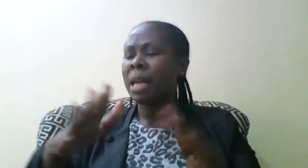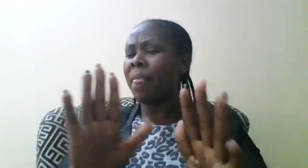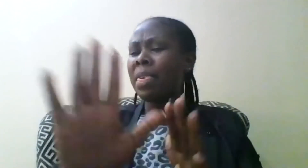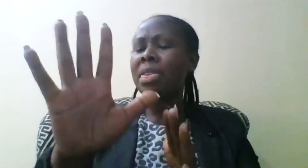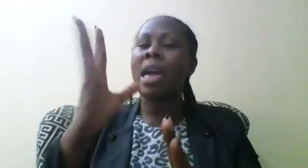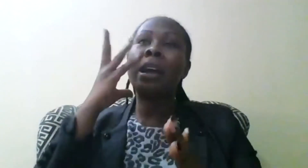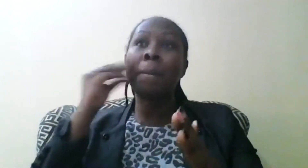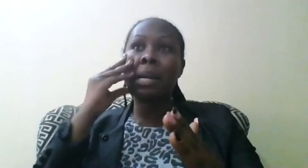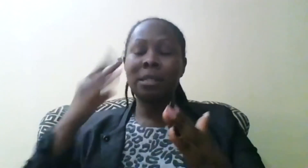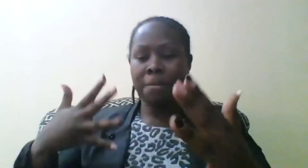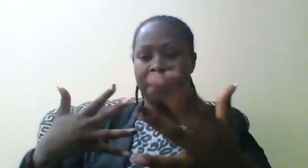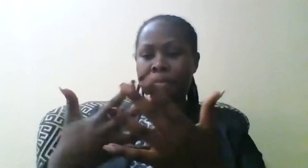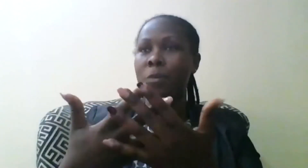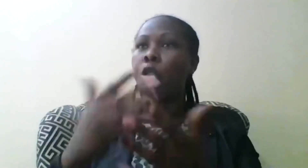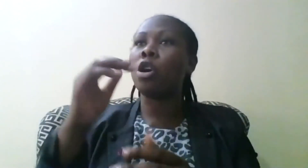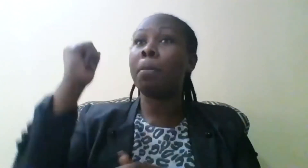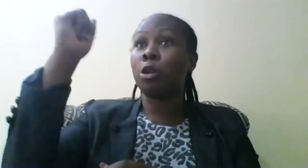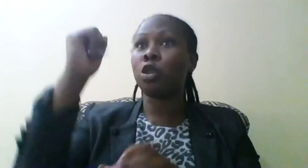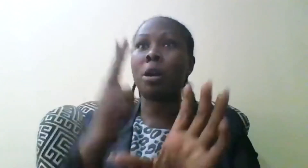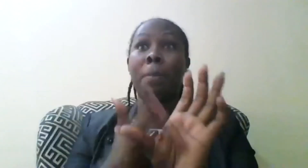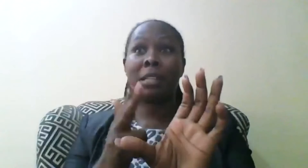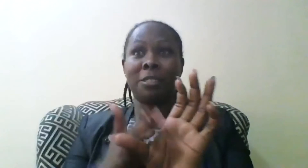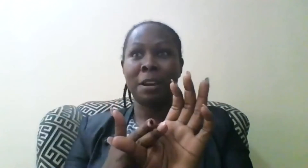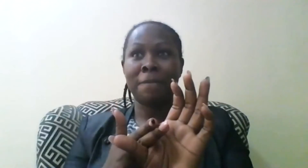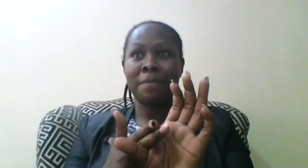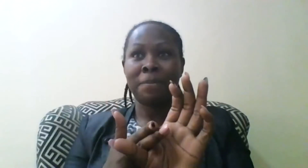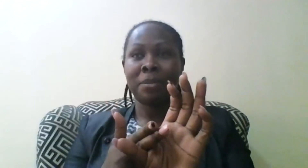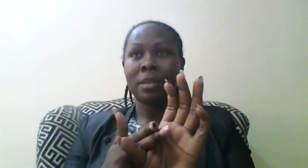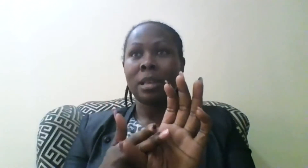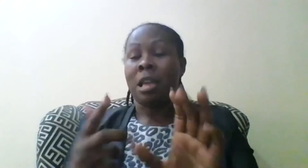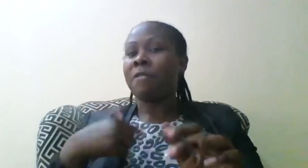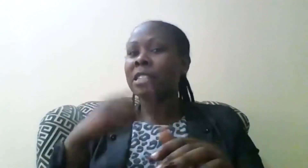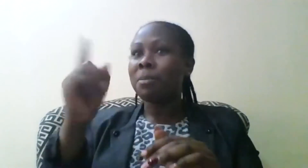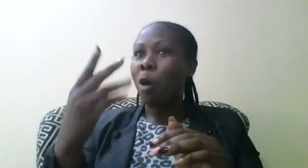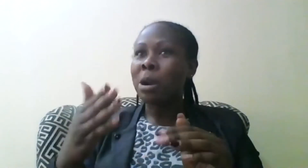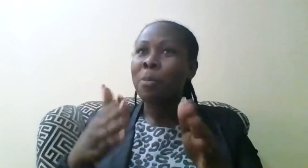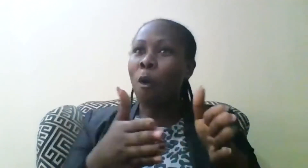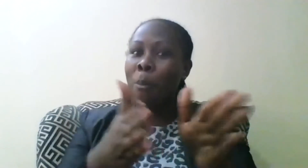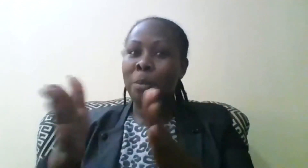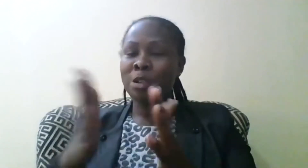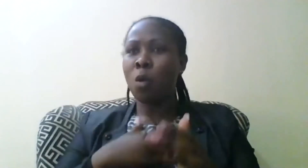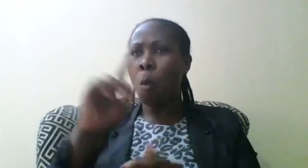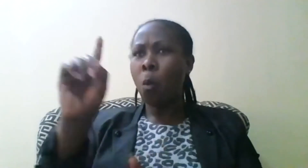The four panelists will give us their experiences based on their political participation.